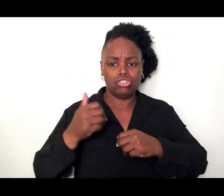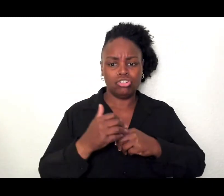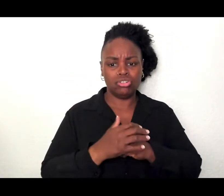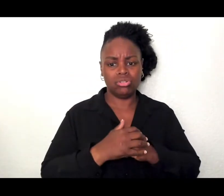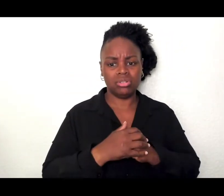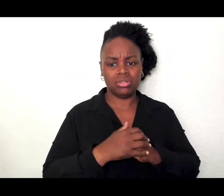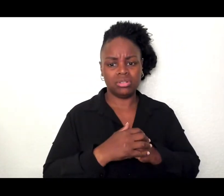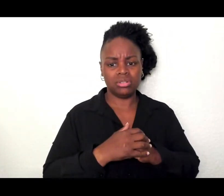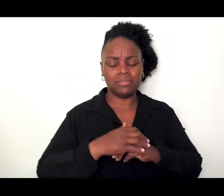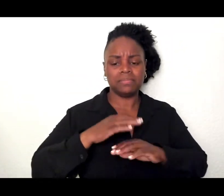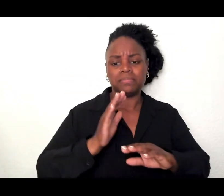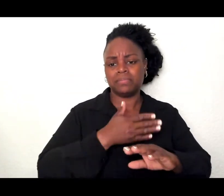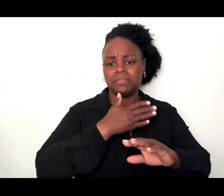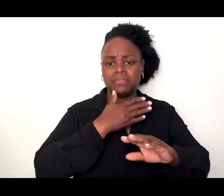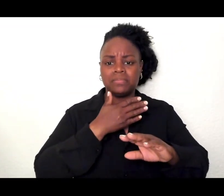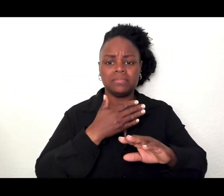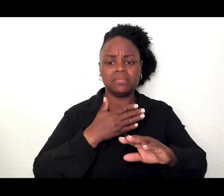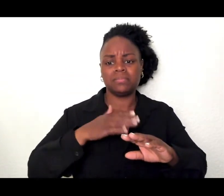harder.